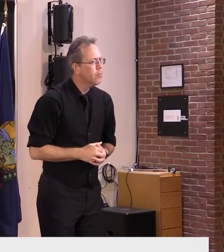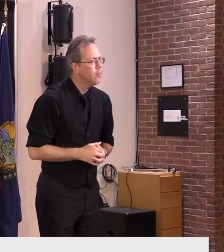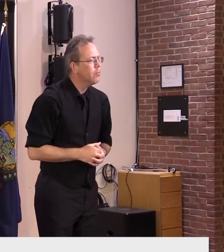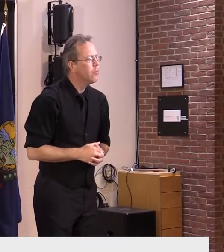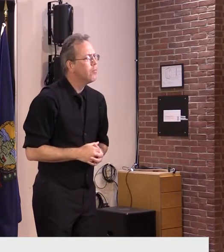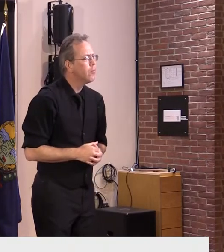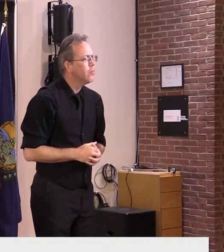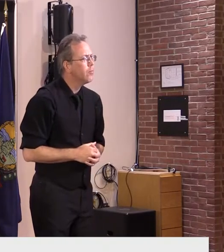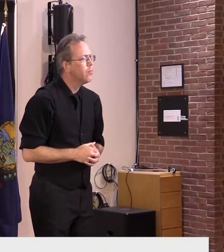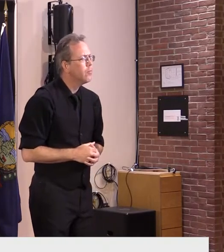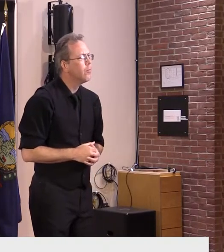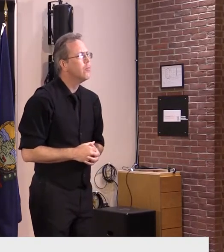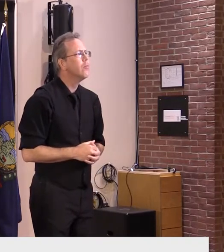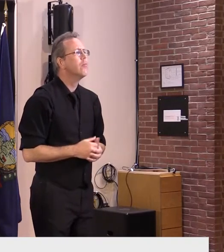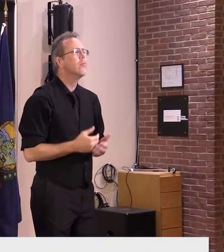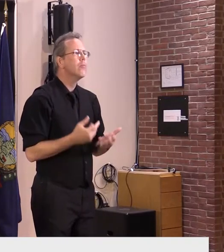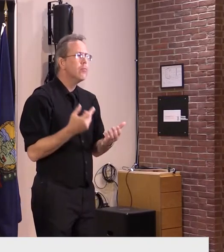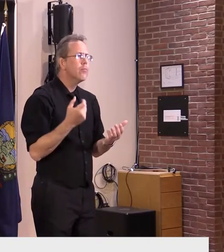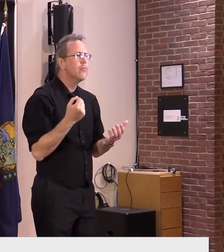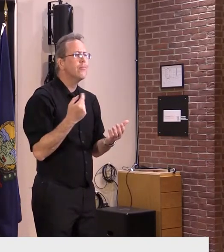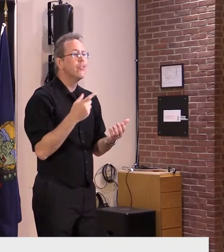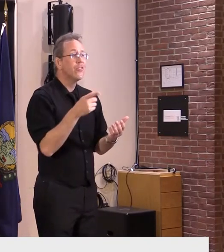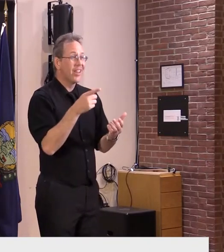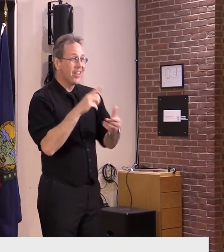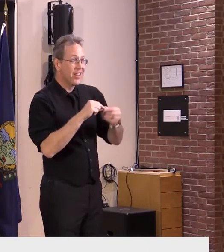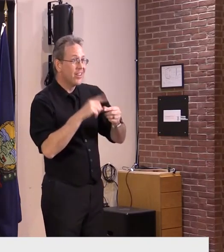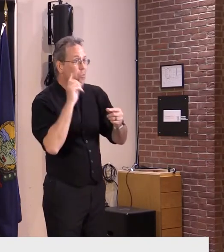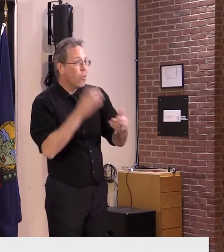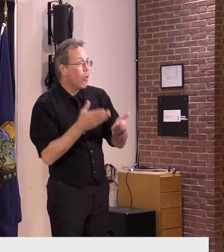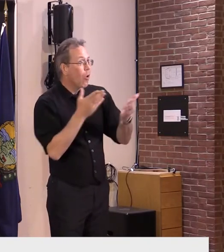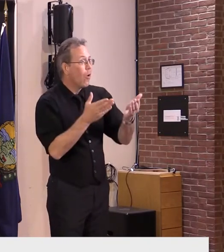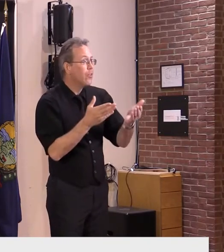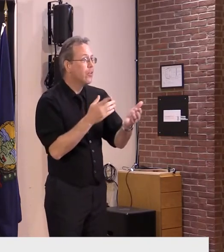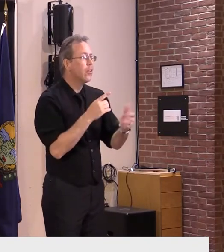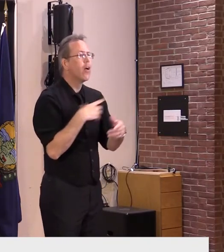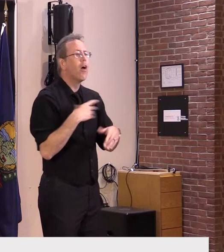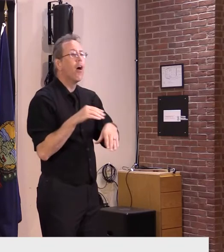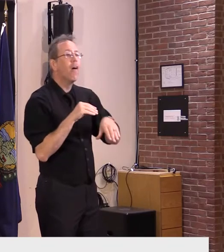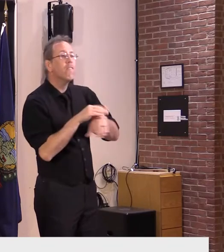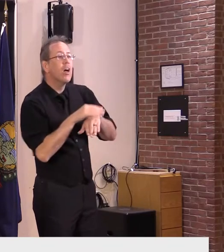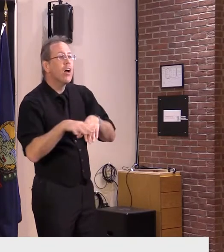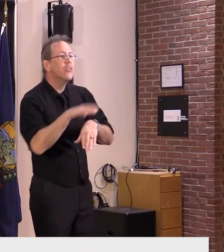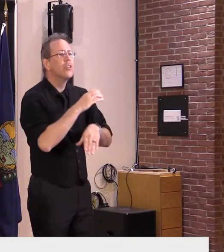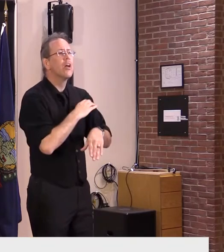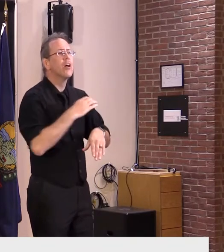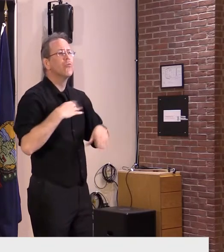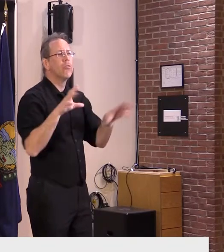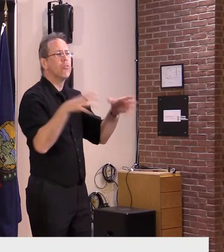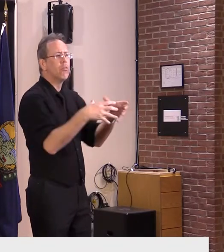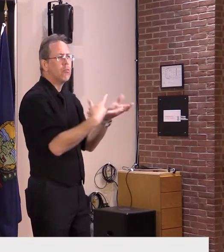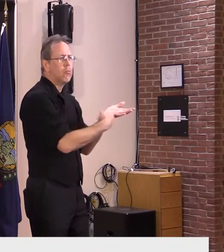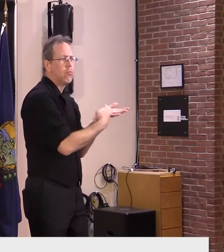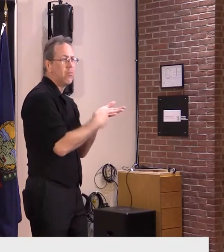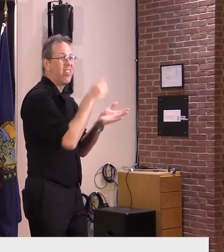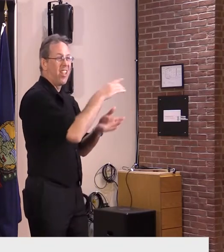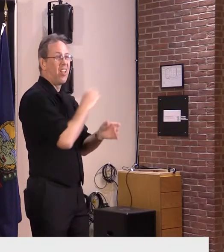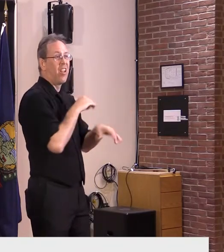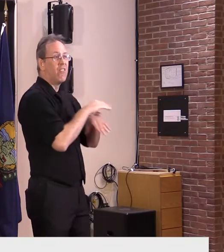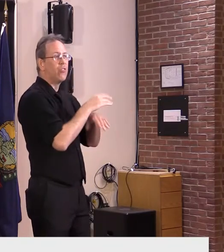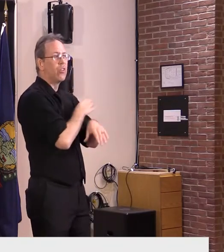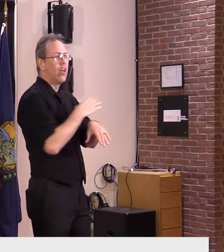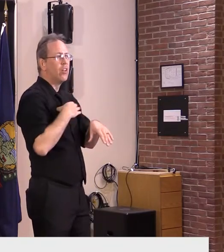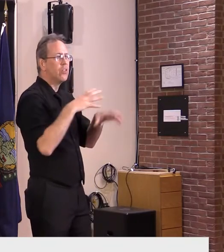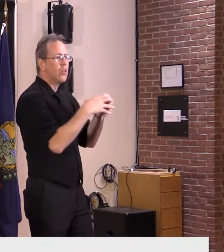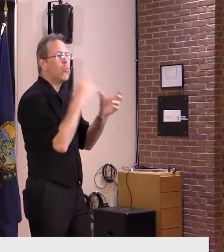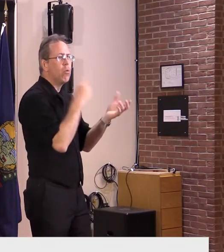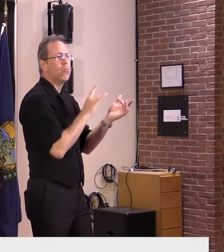As you point out, this will go to the Advisory Committee for Immunization Practice, which advises the CDC, and I suspect